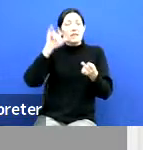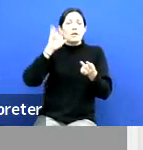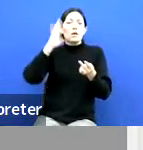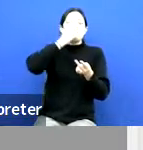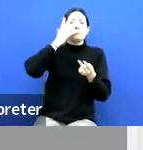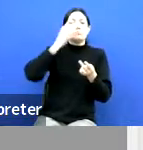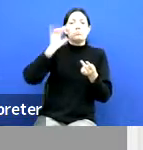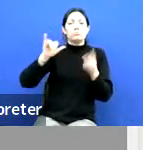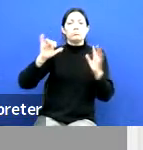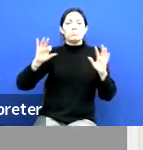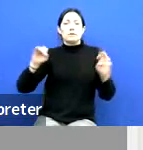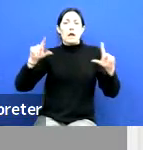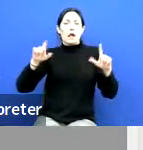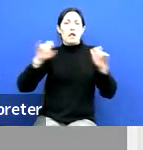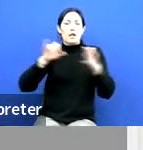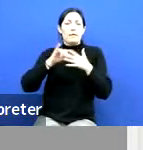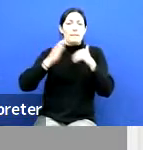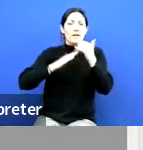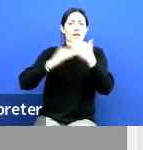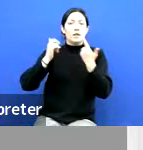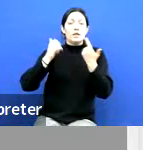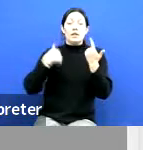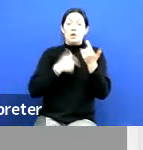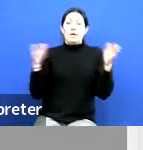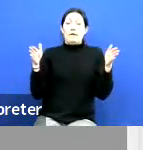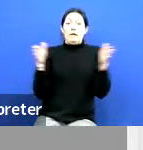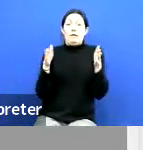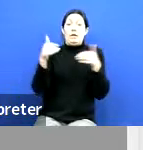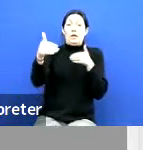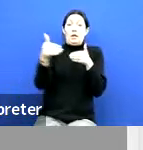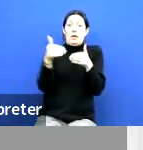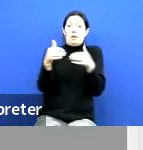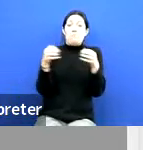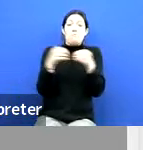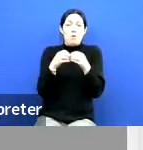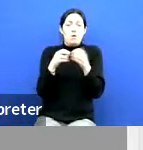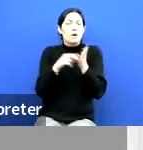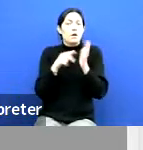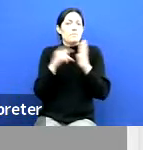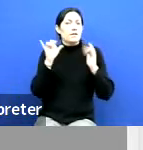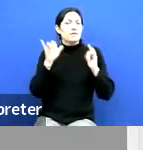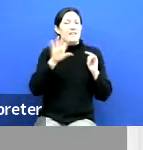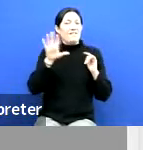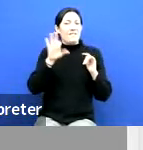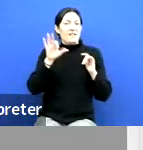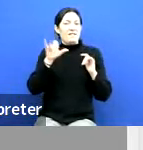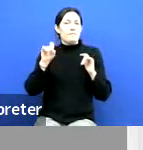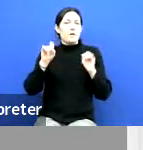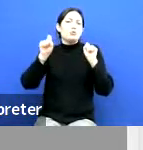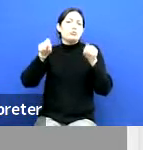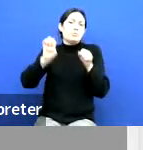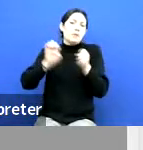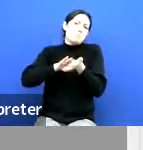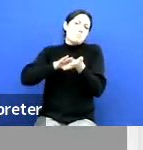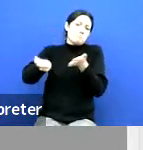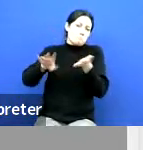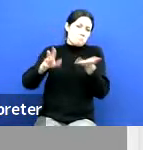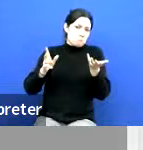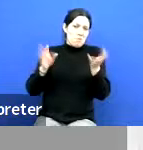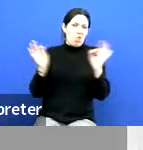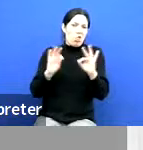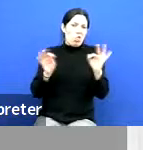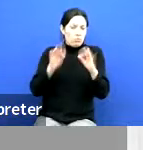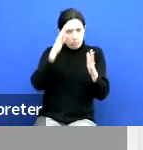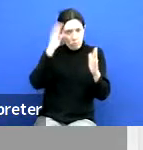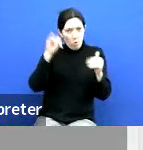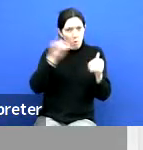building, the separation that we've begun to achieve, that 5 feet is really negligible, and we hope that the